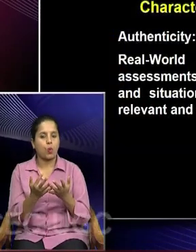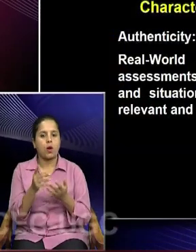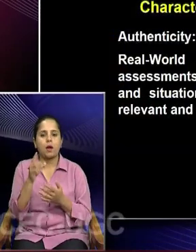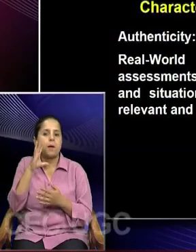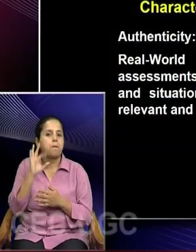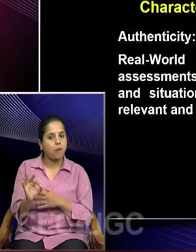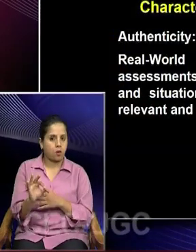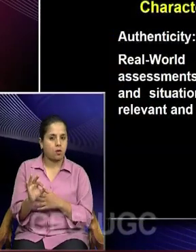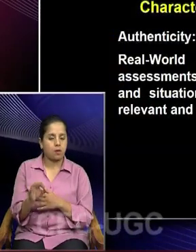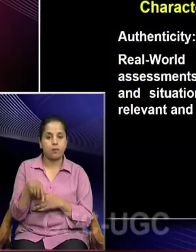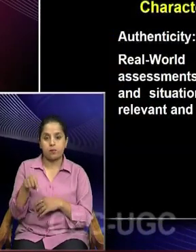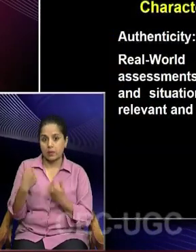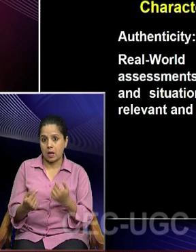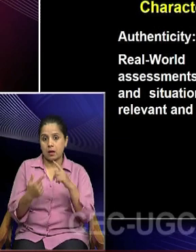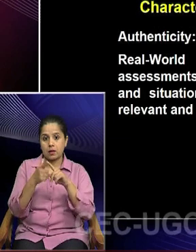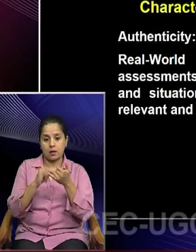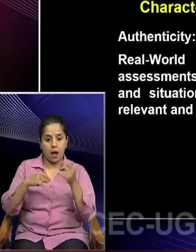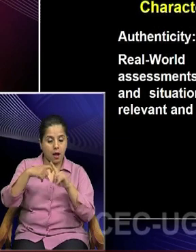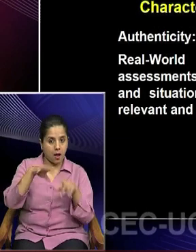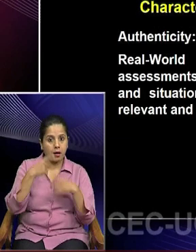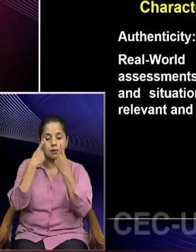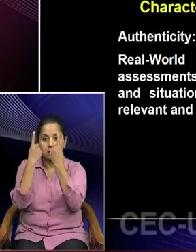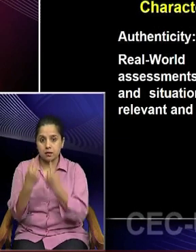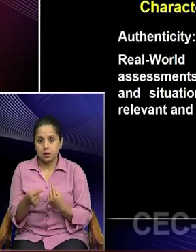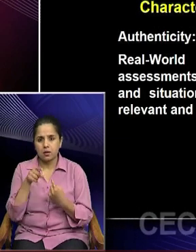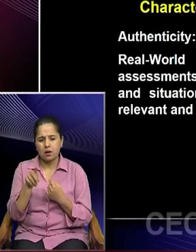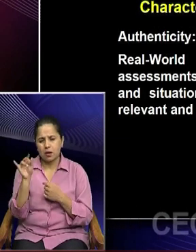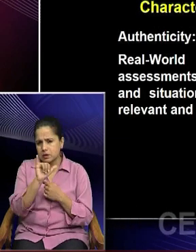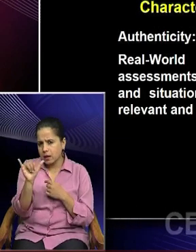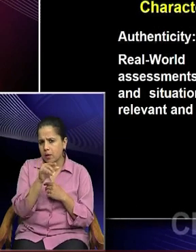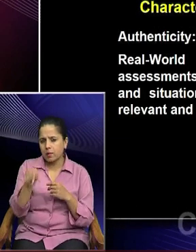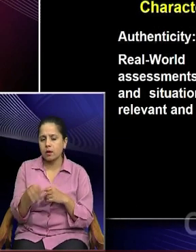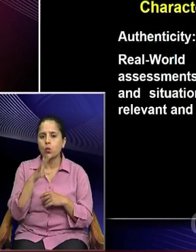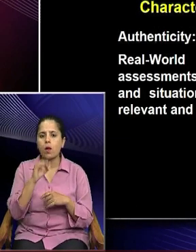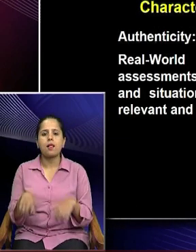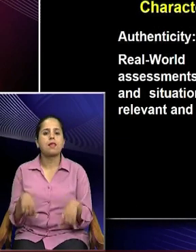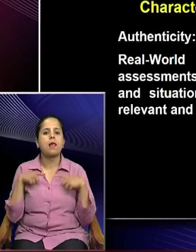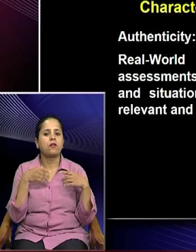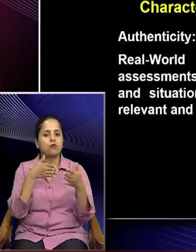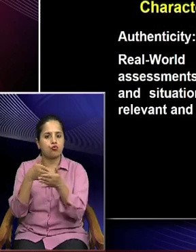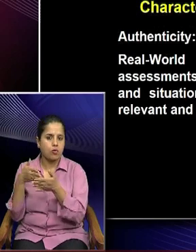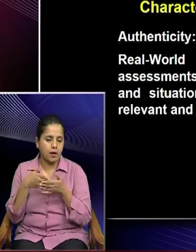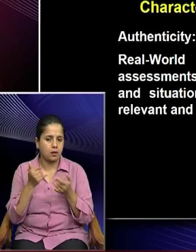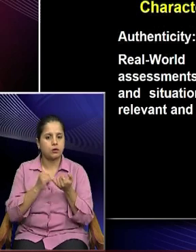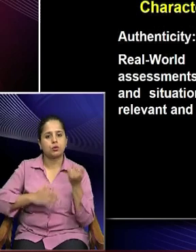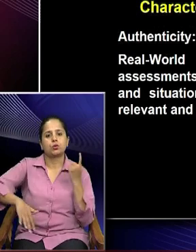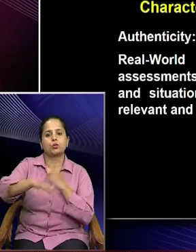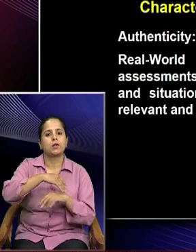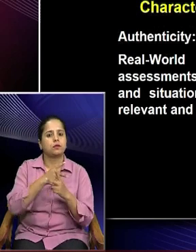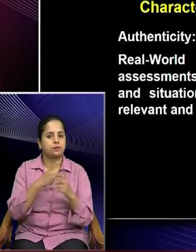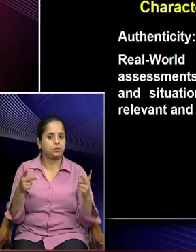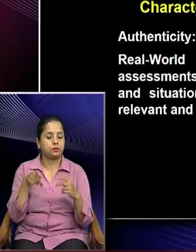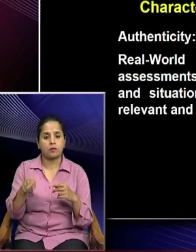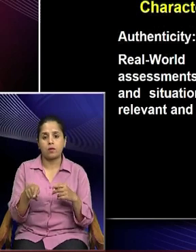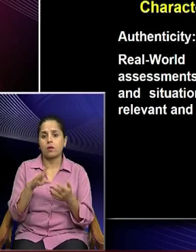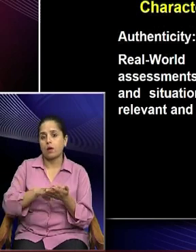relevance. The task and assessment mimic the real life challenges and the situations,